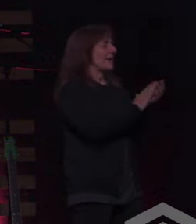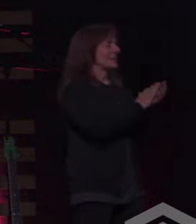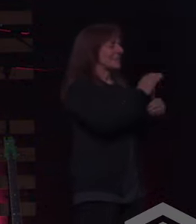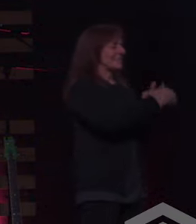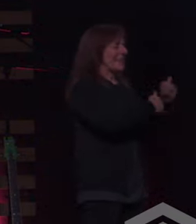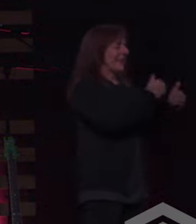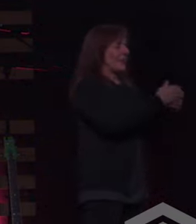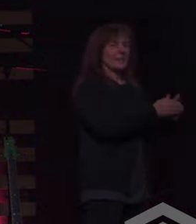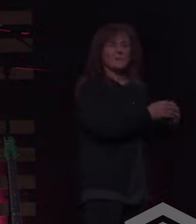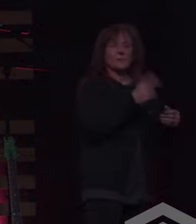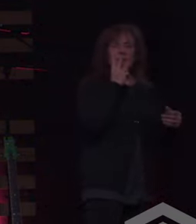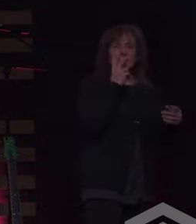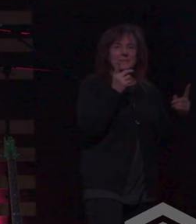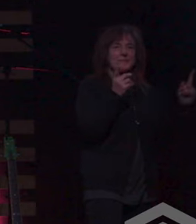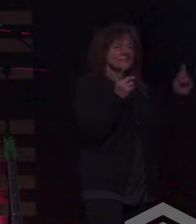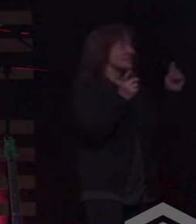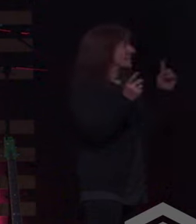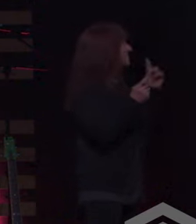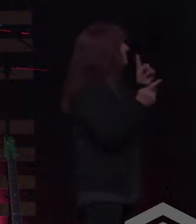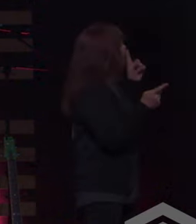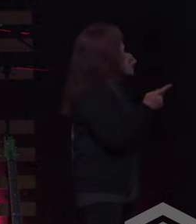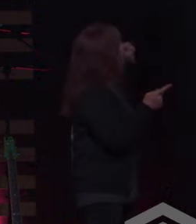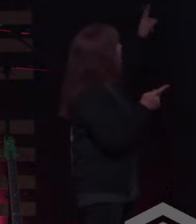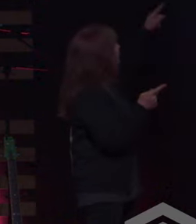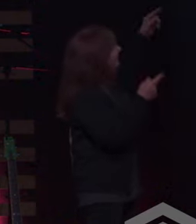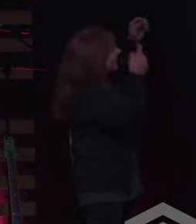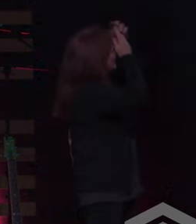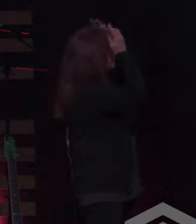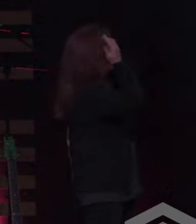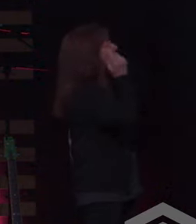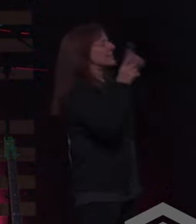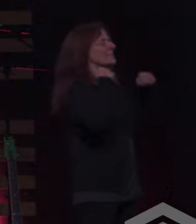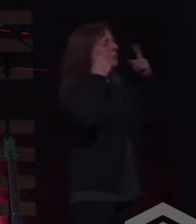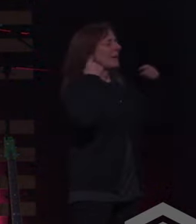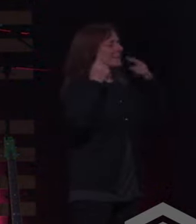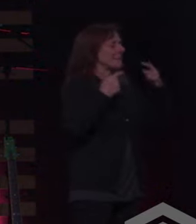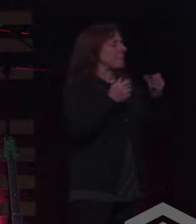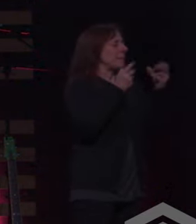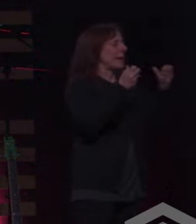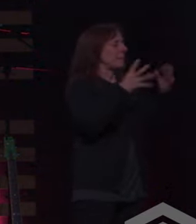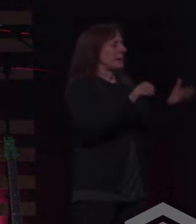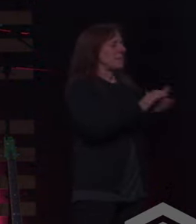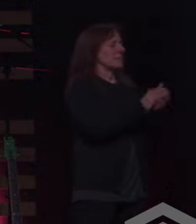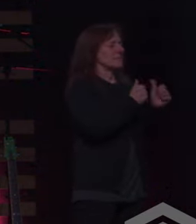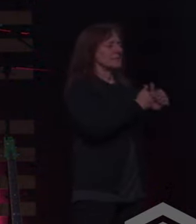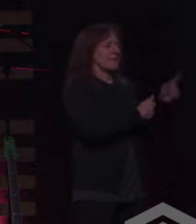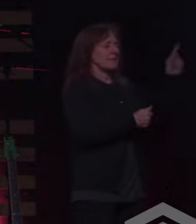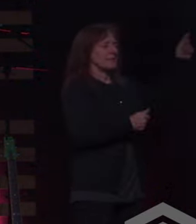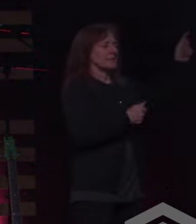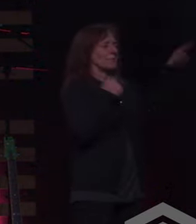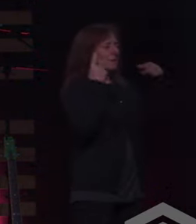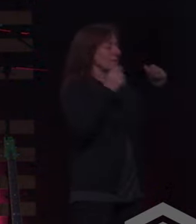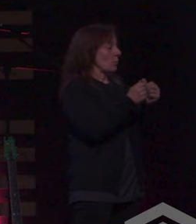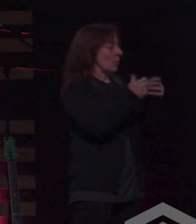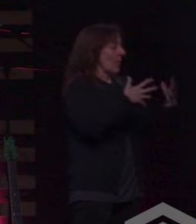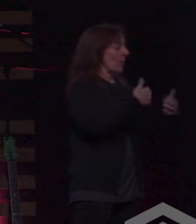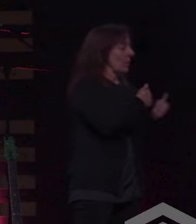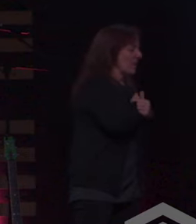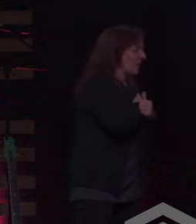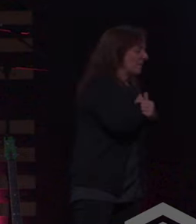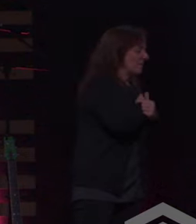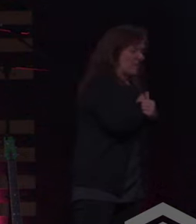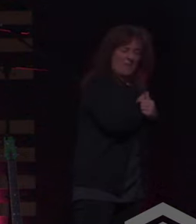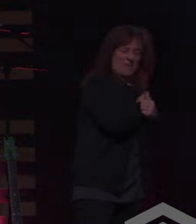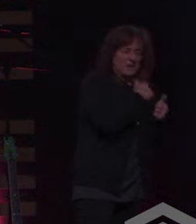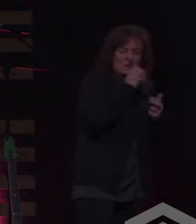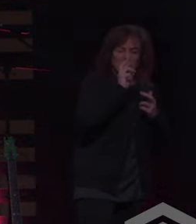bring this picture up, and I think that this describes so many marriages, that without love, she reacts without